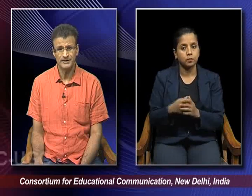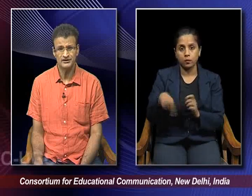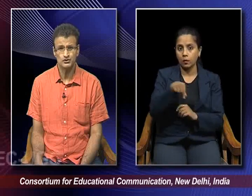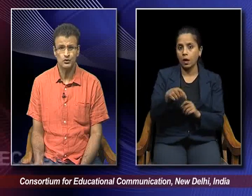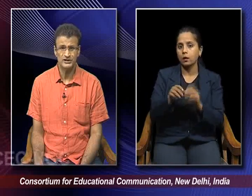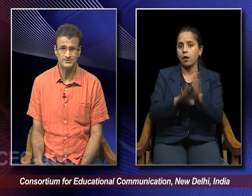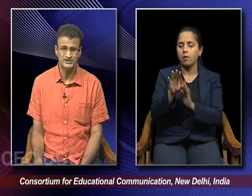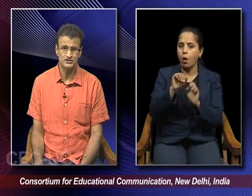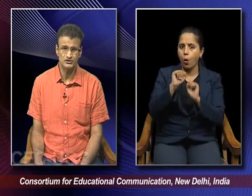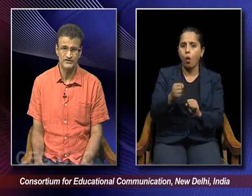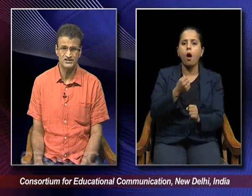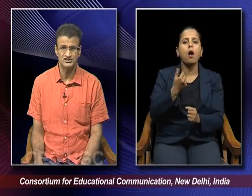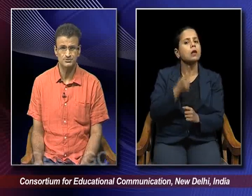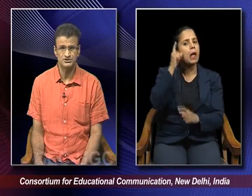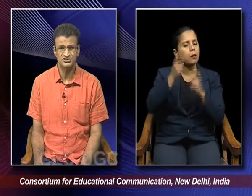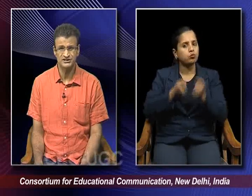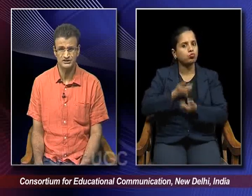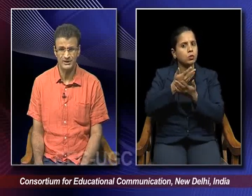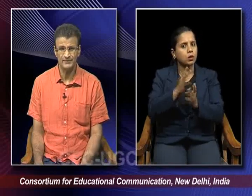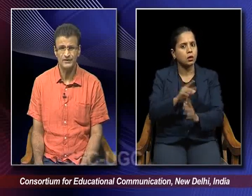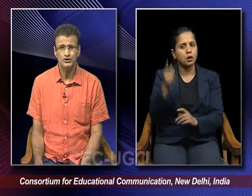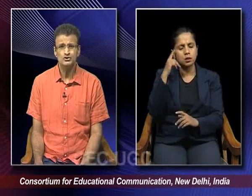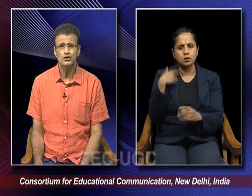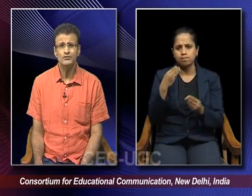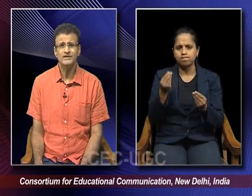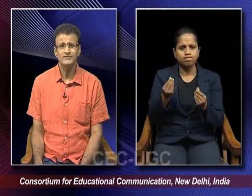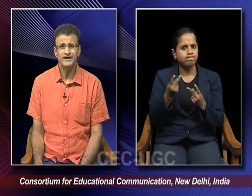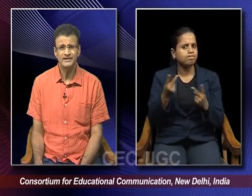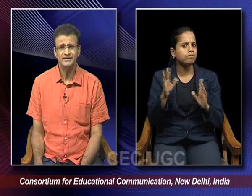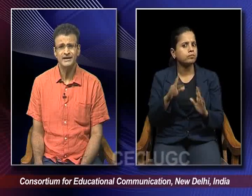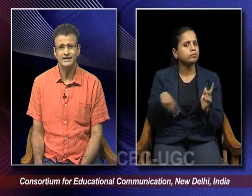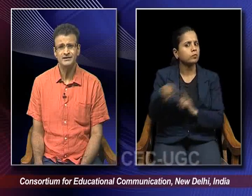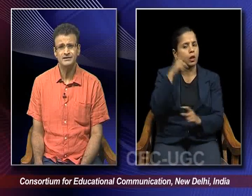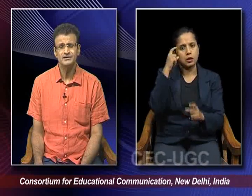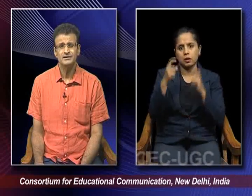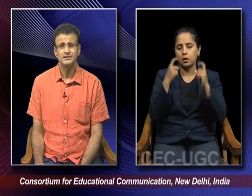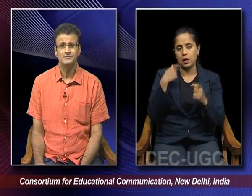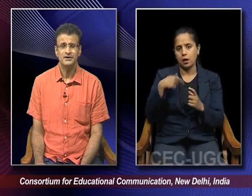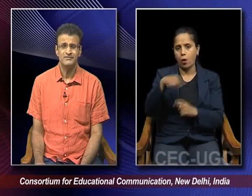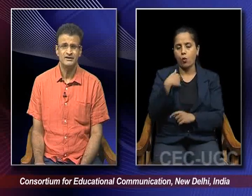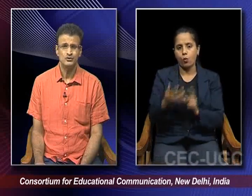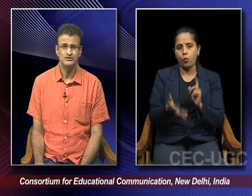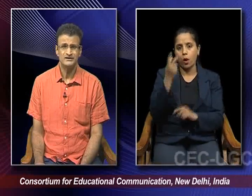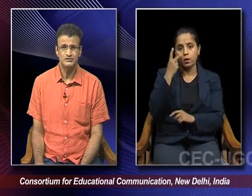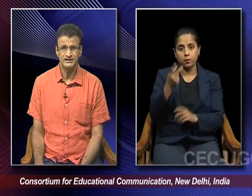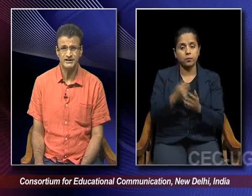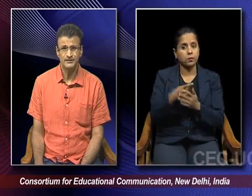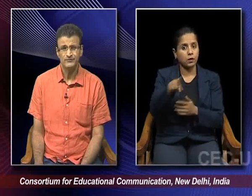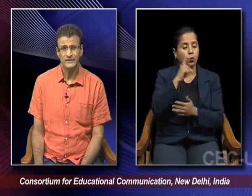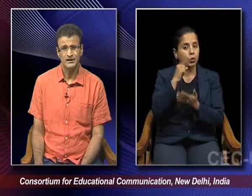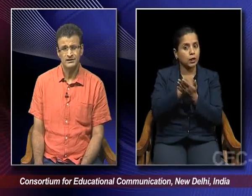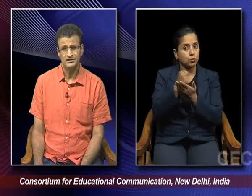developing its own expression of nationalist position as well. So we find that when you try to